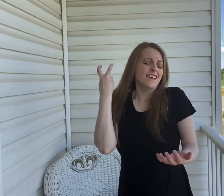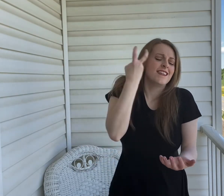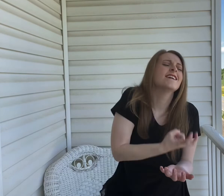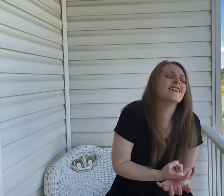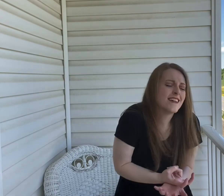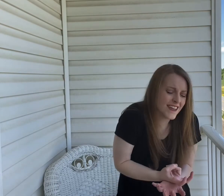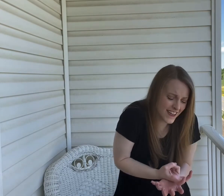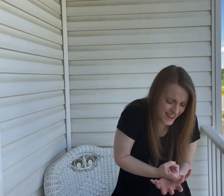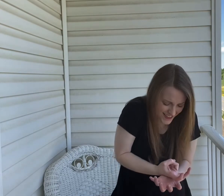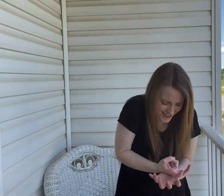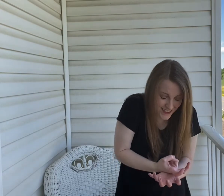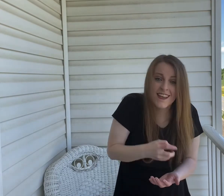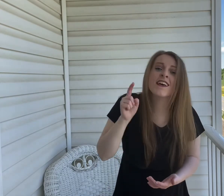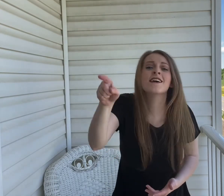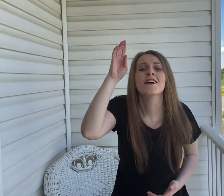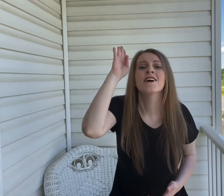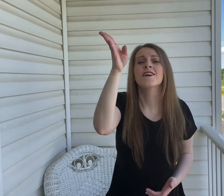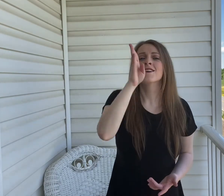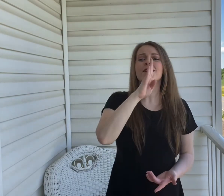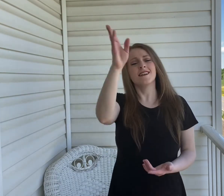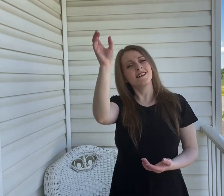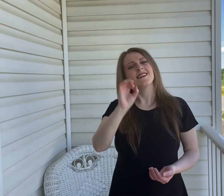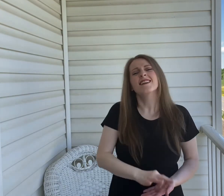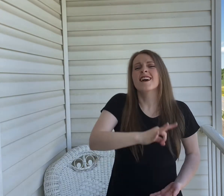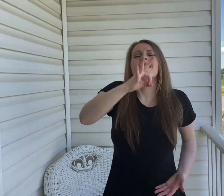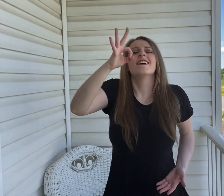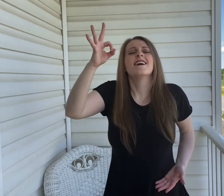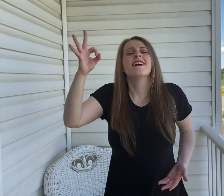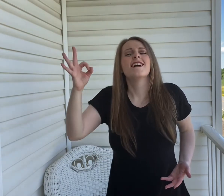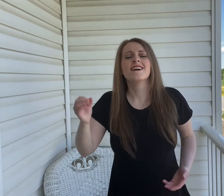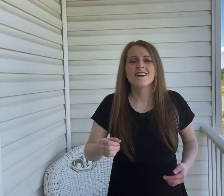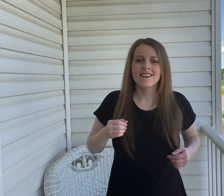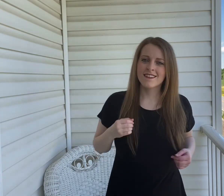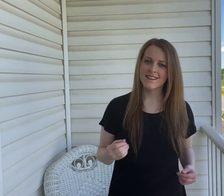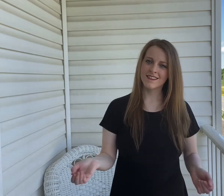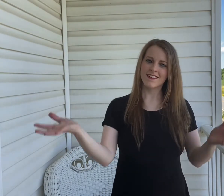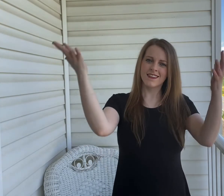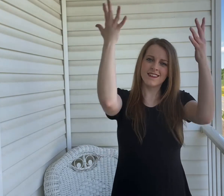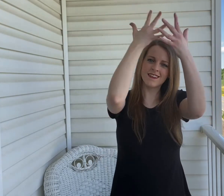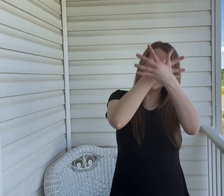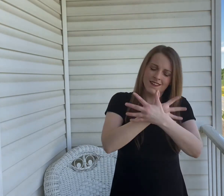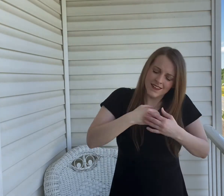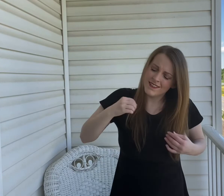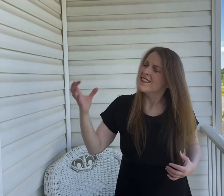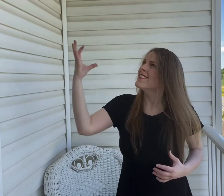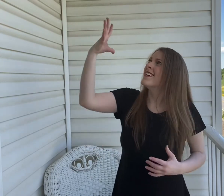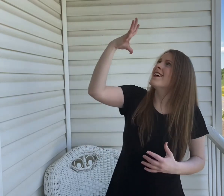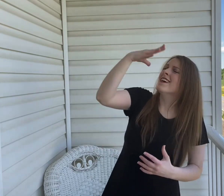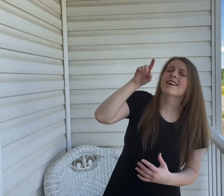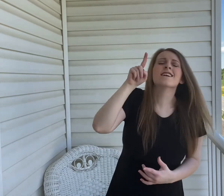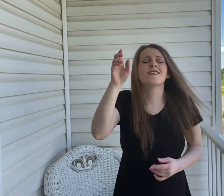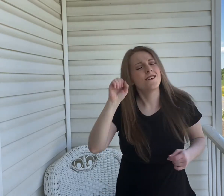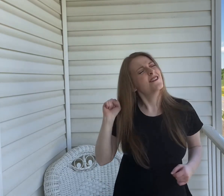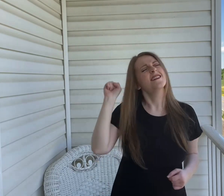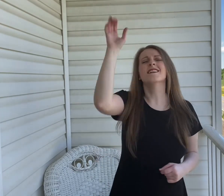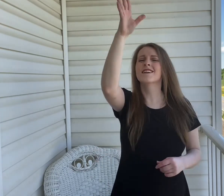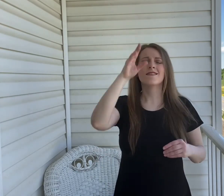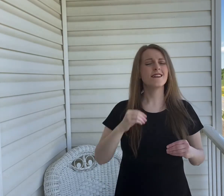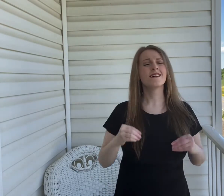the ground, you will be found. So let the sun come streaming in, 'cause you'll reach up and